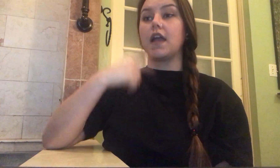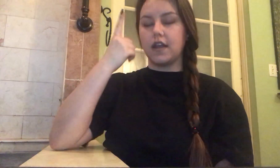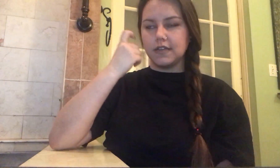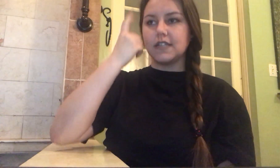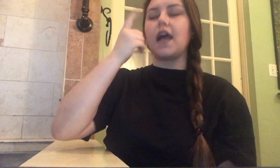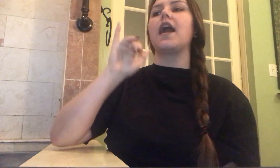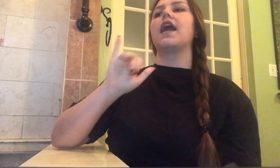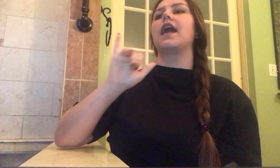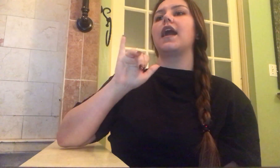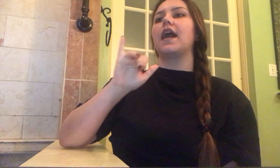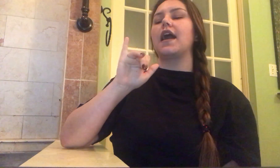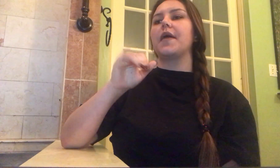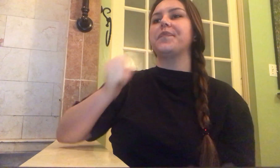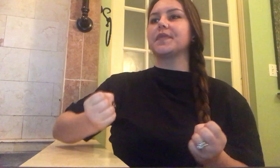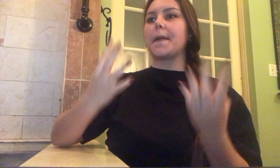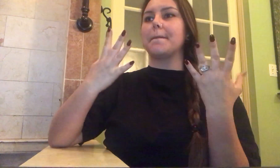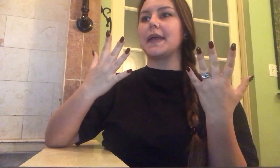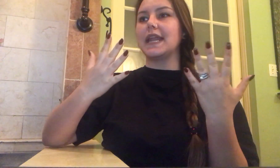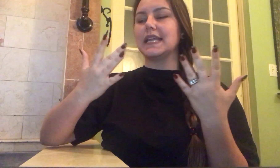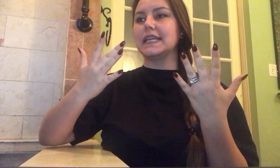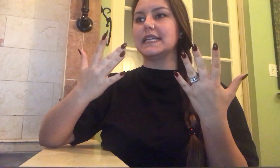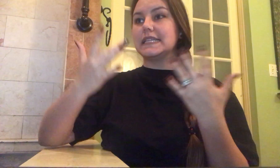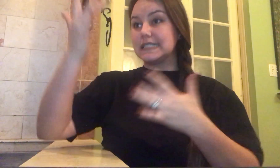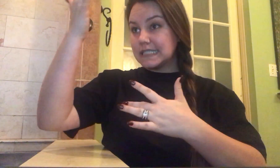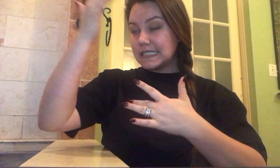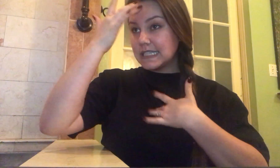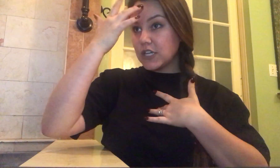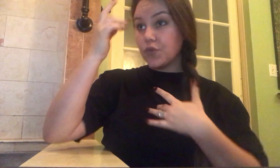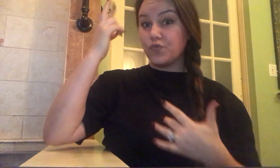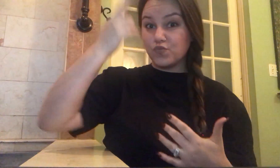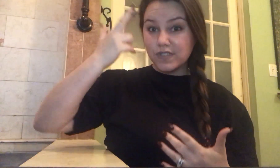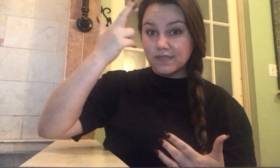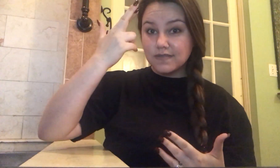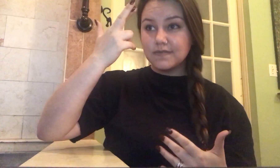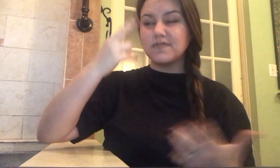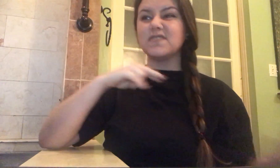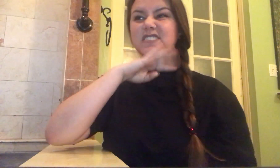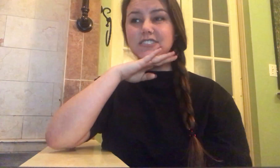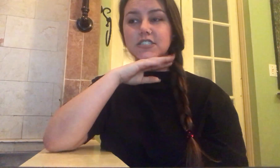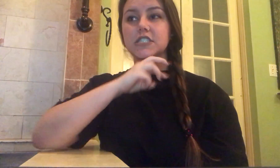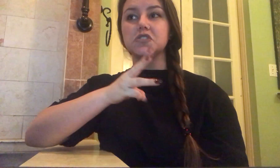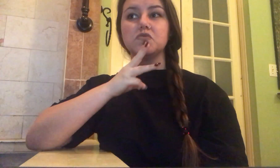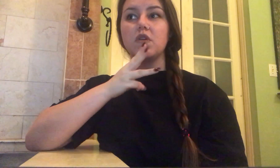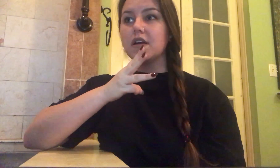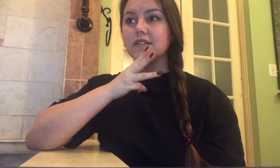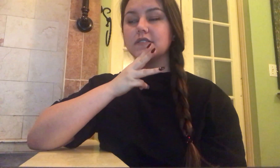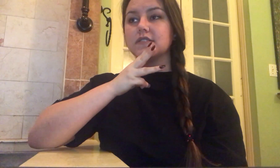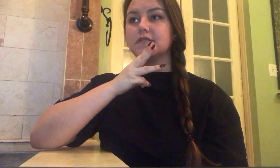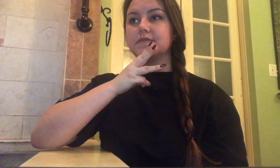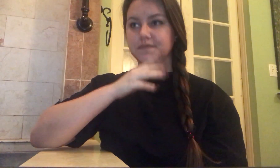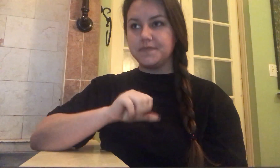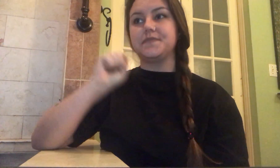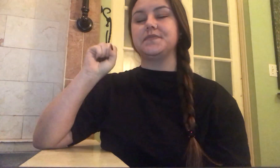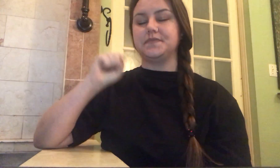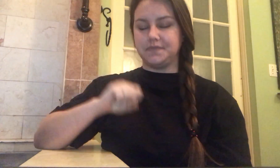need isn't met. So to me, it felt like the question behind the question, and I did a little more digging. And then the deeper